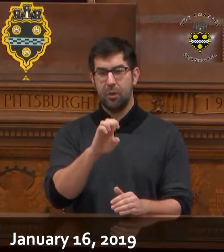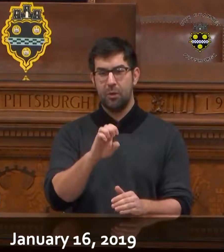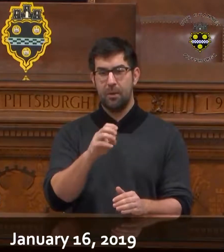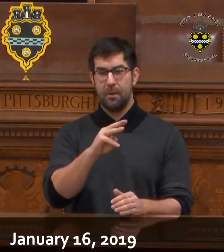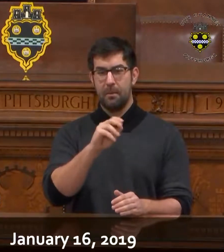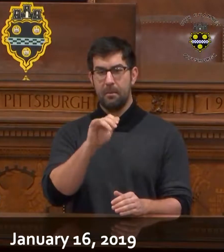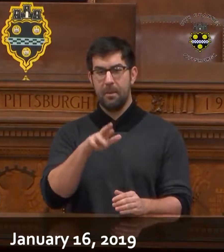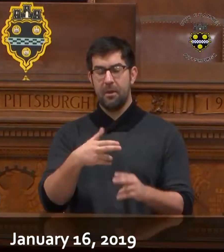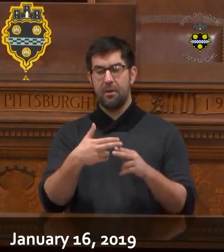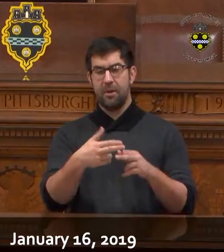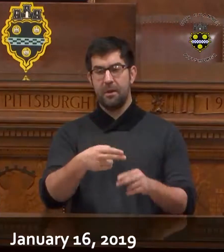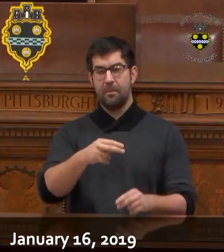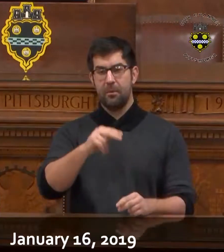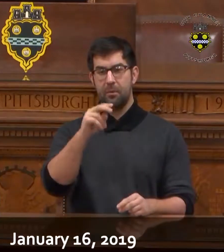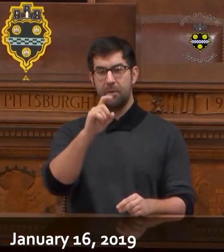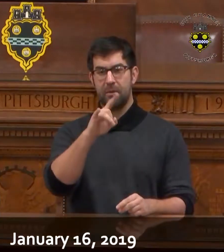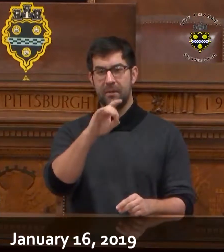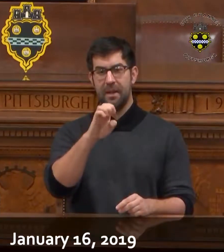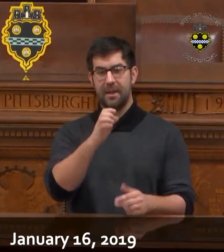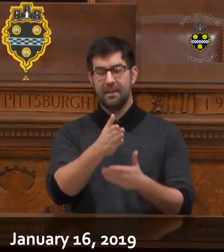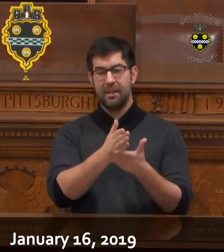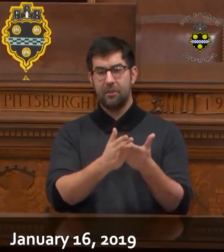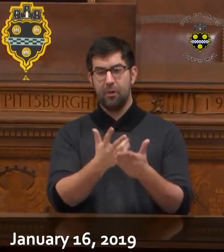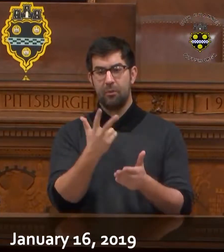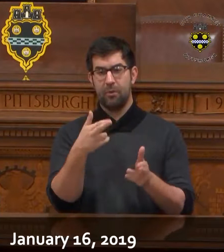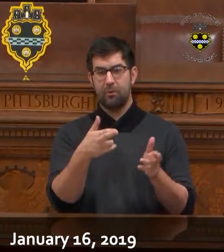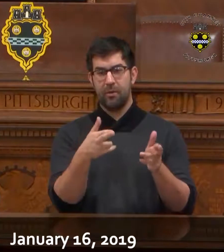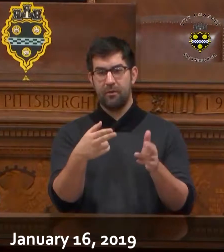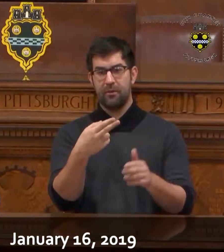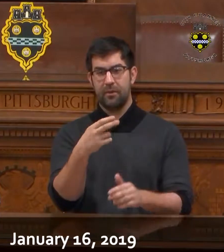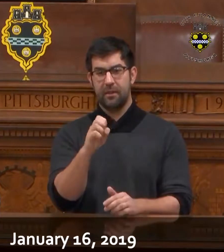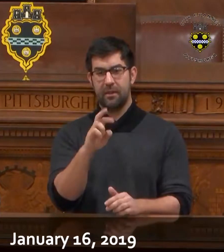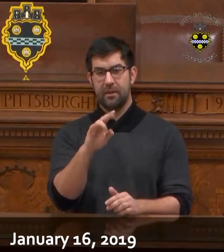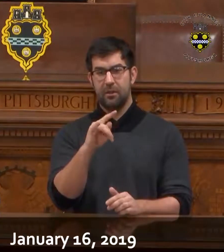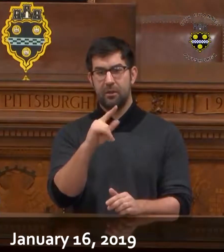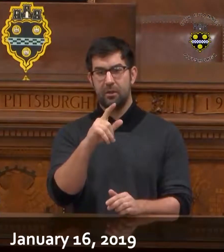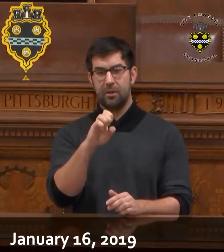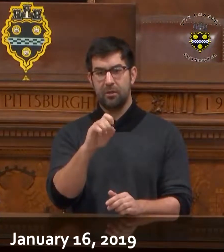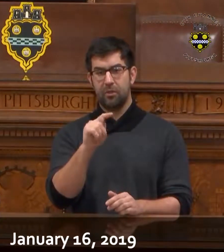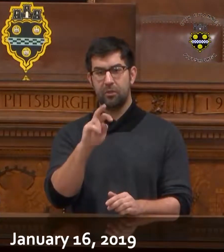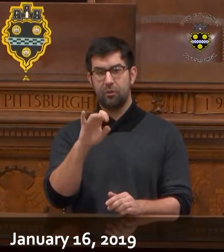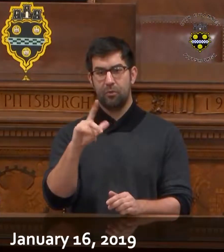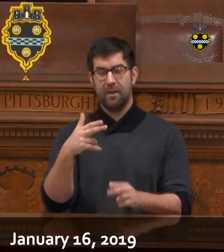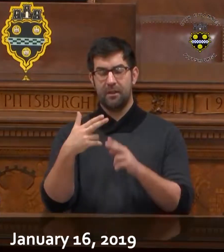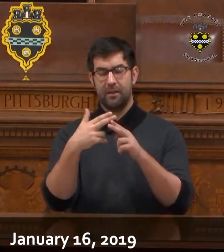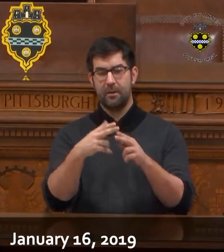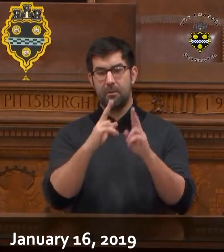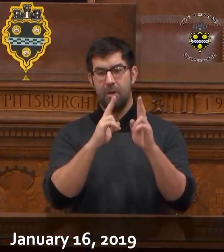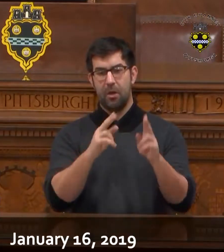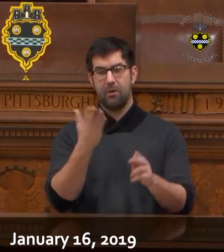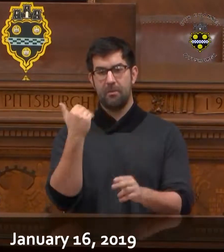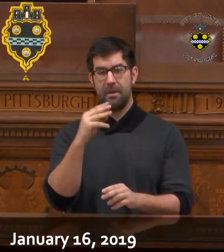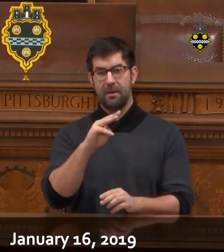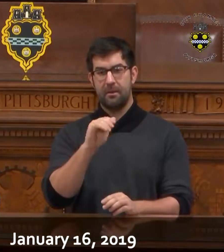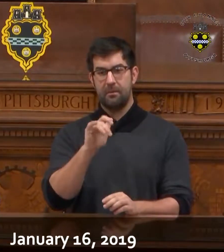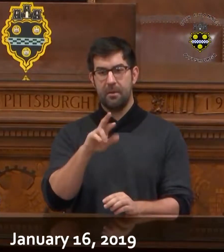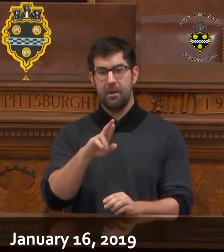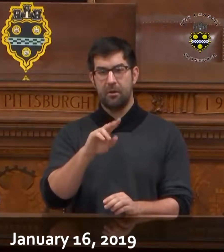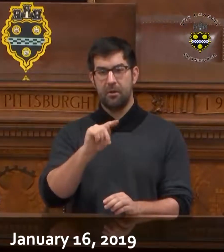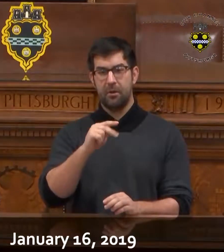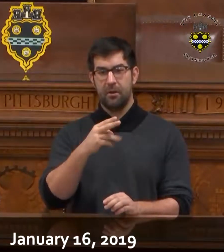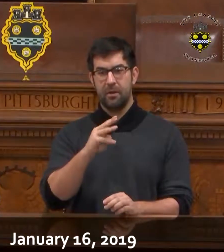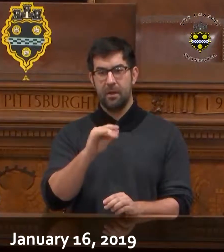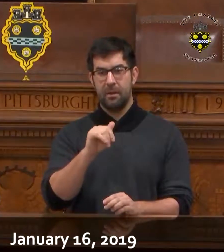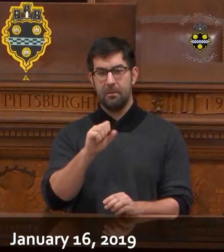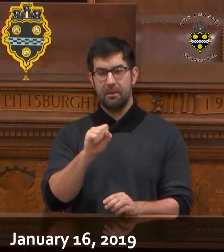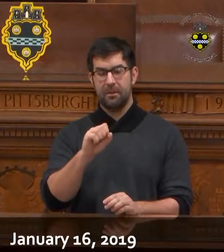section of the Three Rivers Heritage Trail after former Mayor Thomas J. Murphy in recognition of the